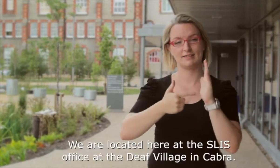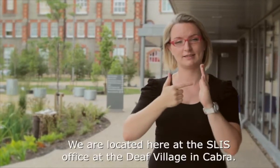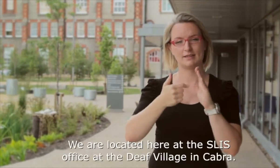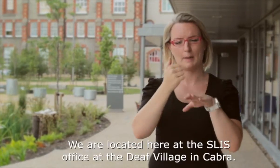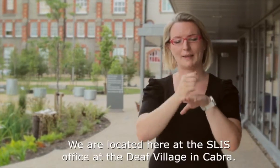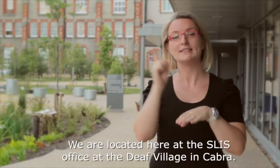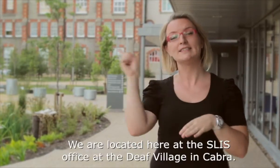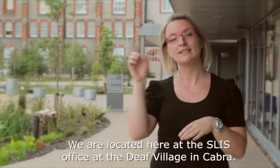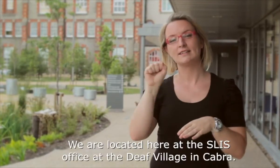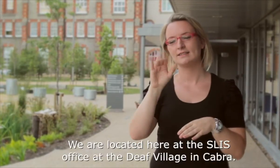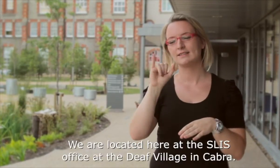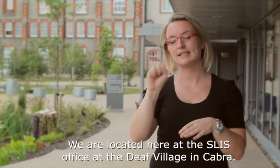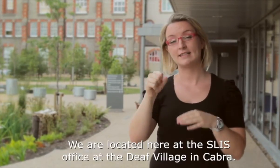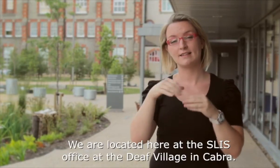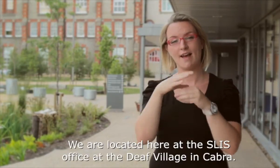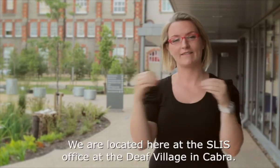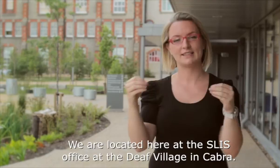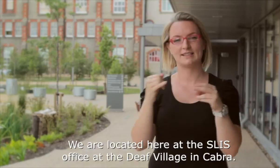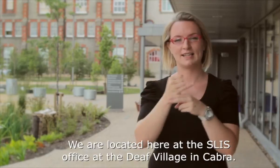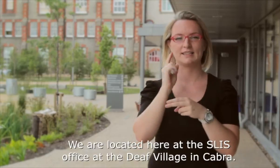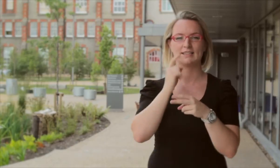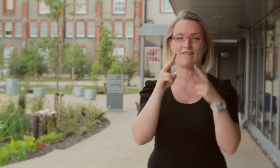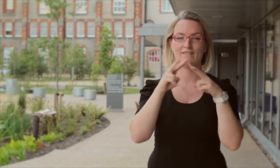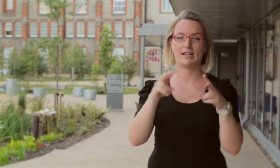here at the SLIS offices at the Deaf Village in Cabra.